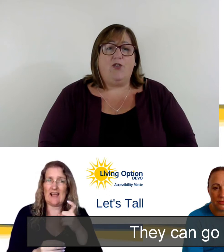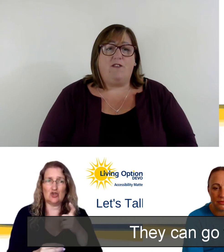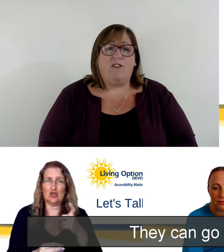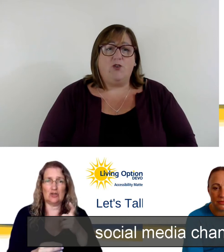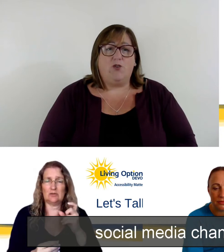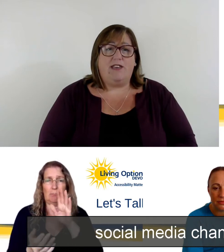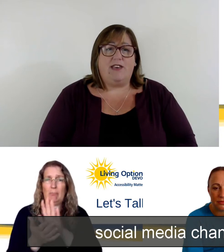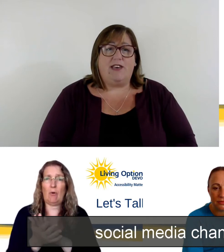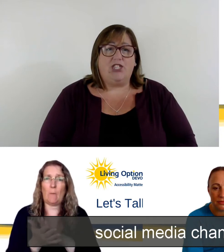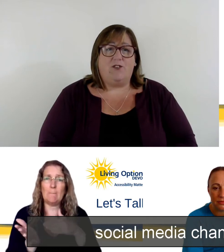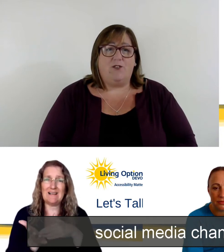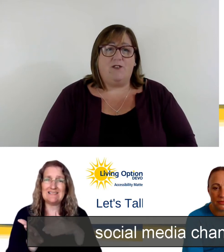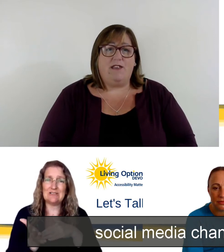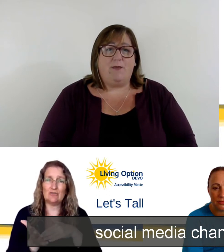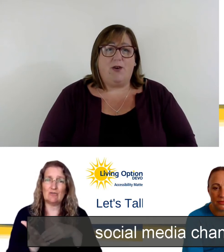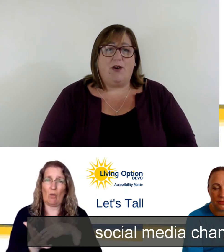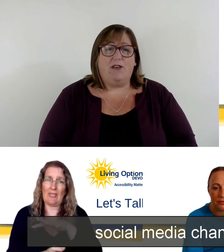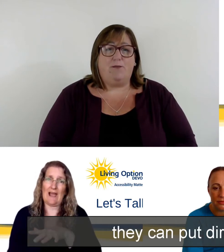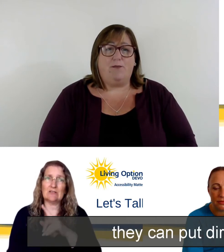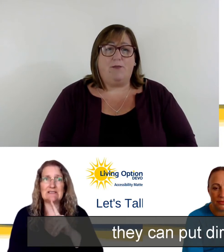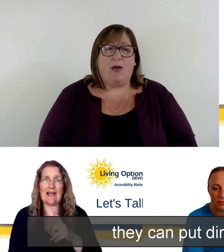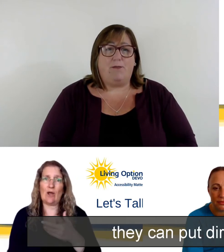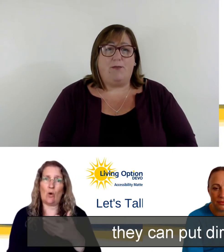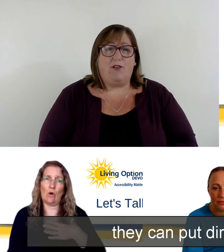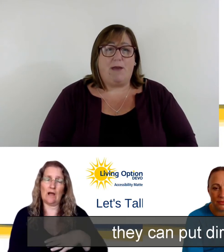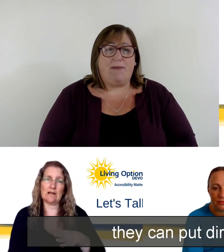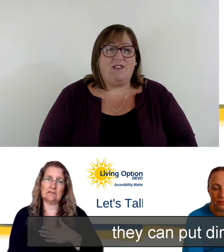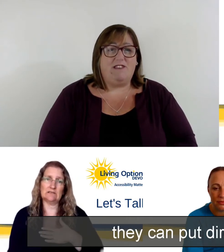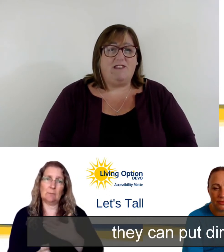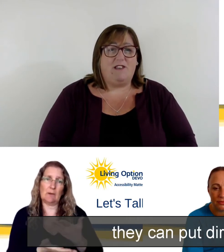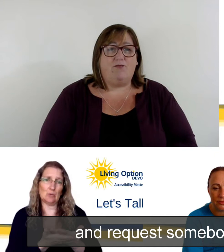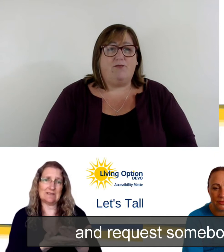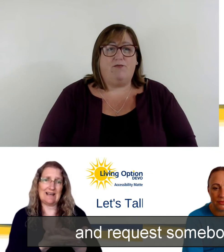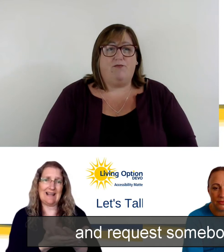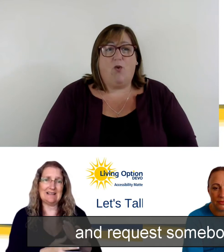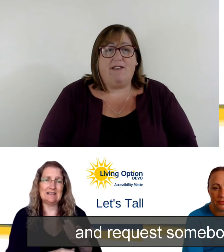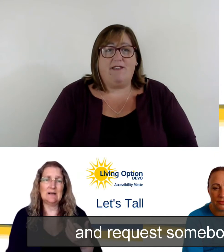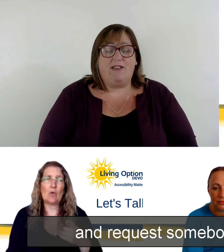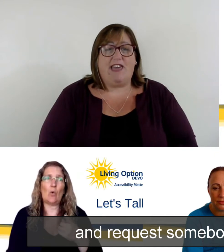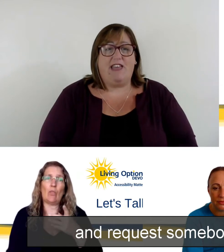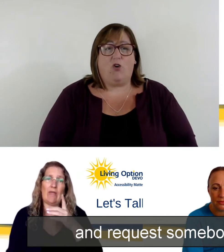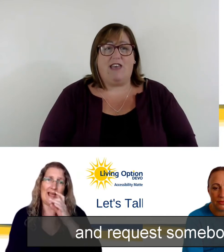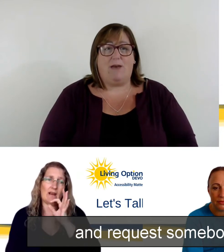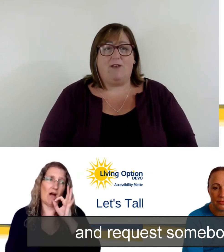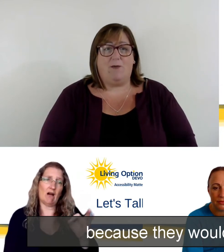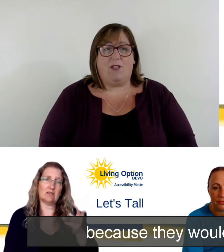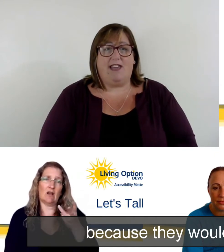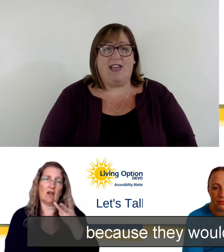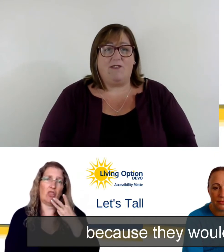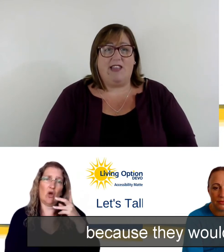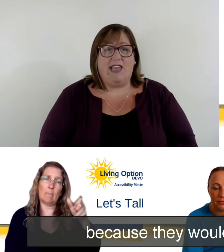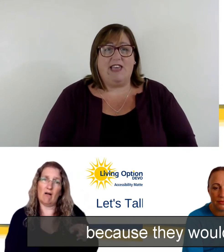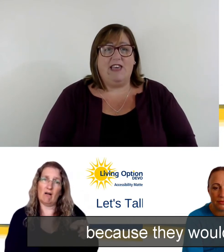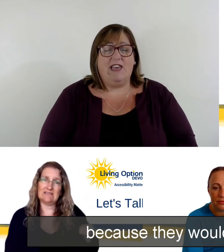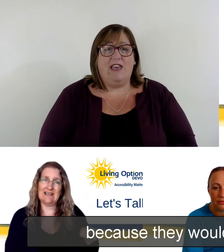They can go through our social media channels, Facebook. They can put direct messages and request somebody to get in contact because they would